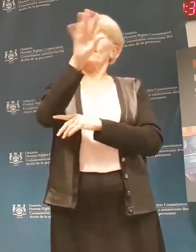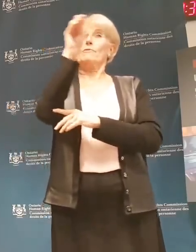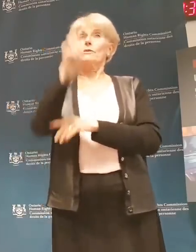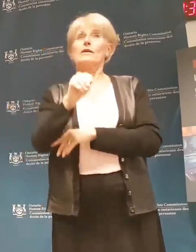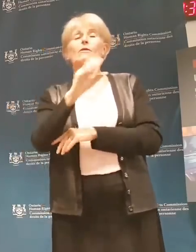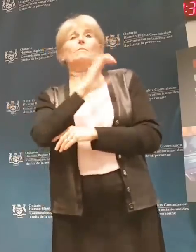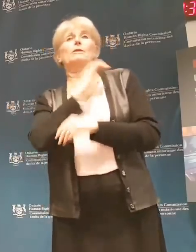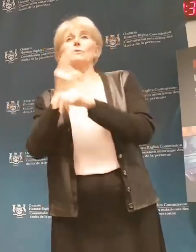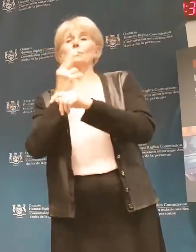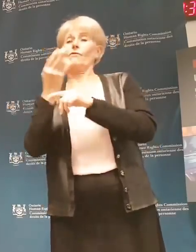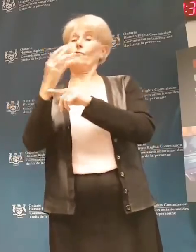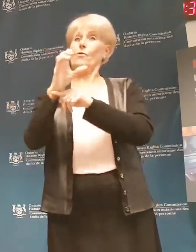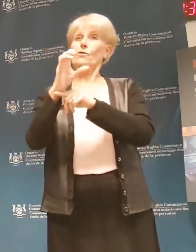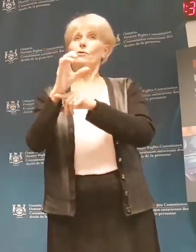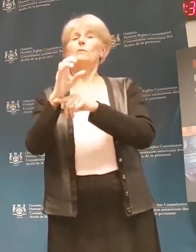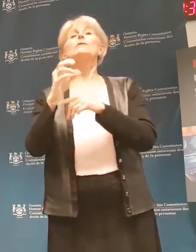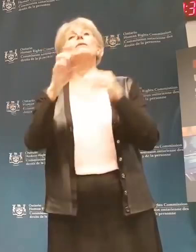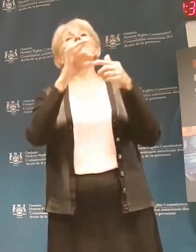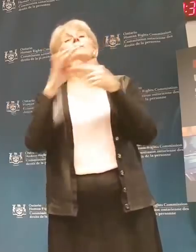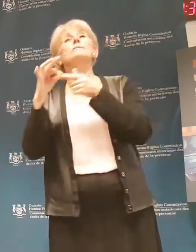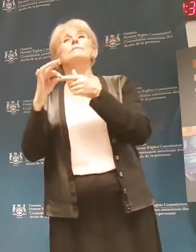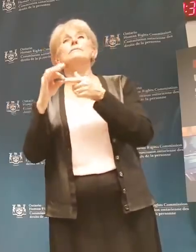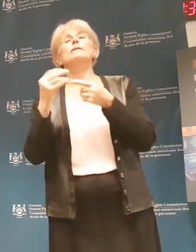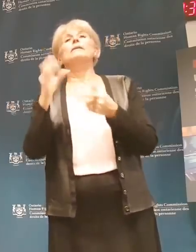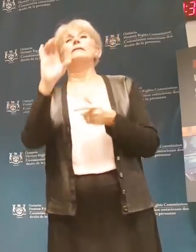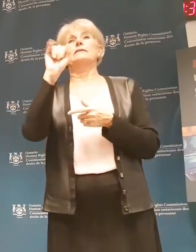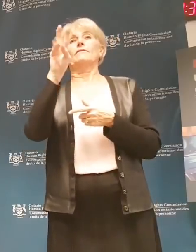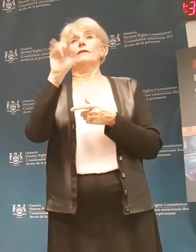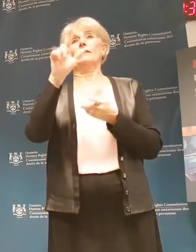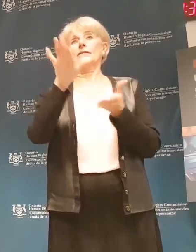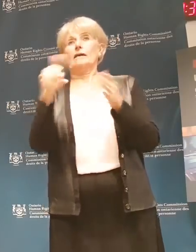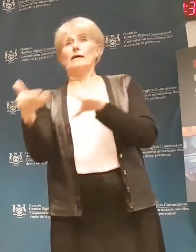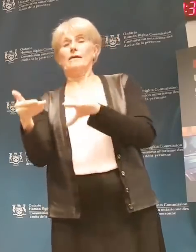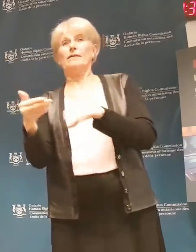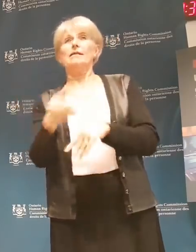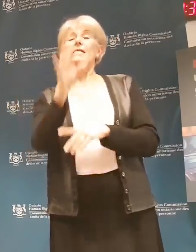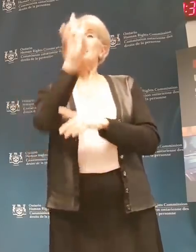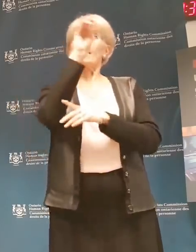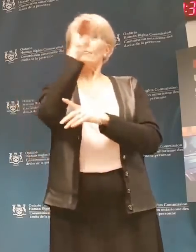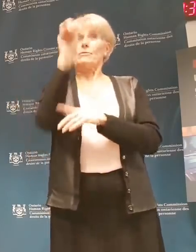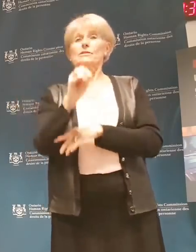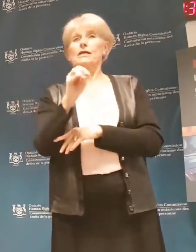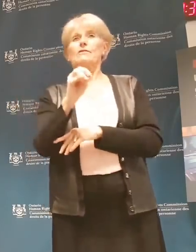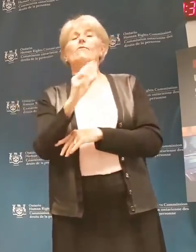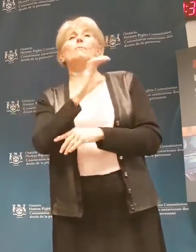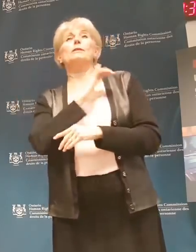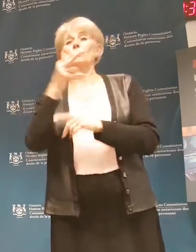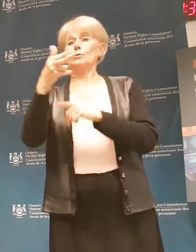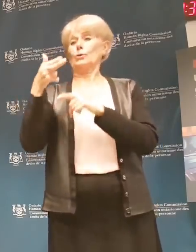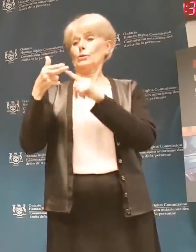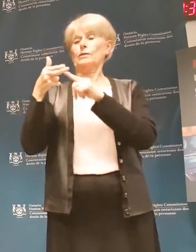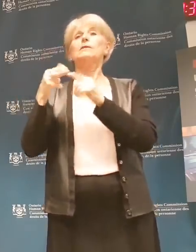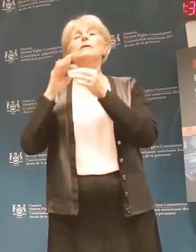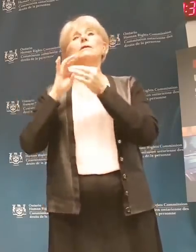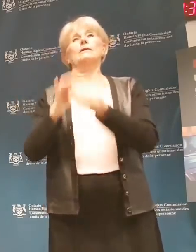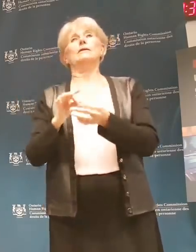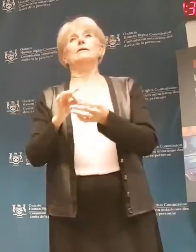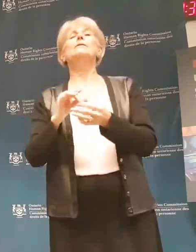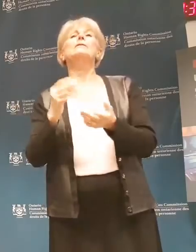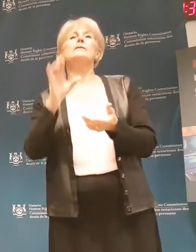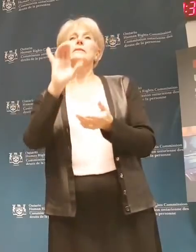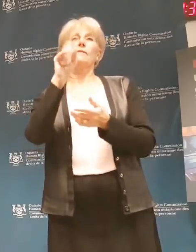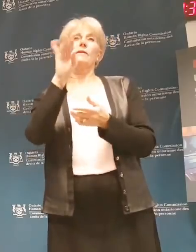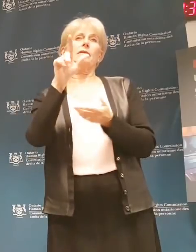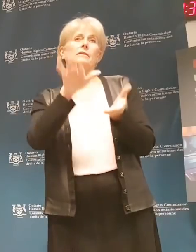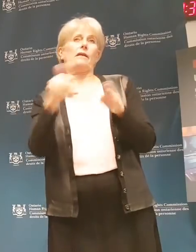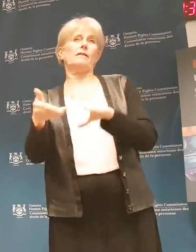61.5% of police use of force cases that resulted in civilian death, and 70% of police shootings that resulted in civilian